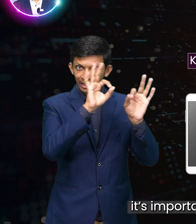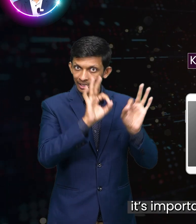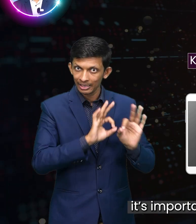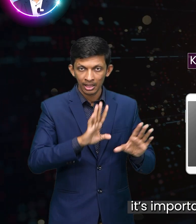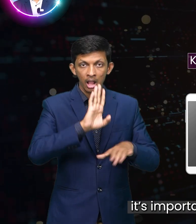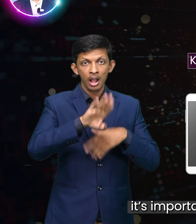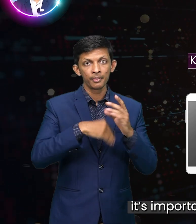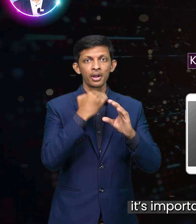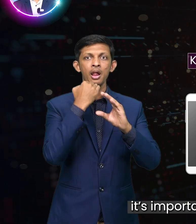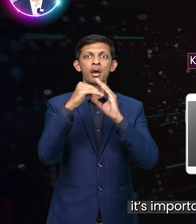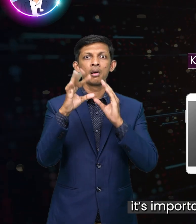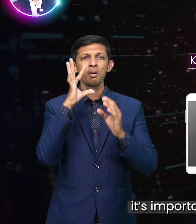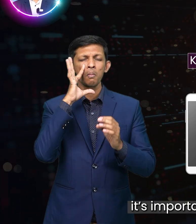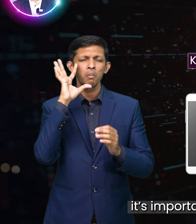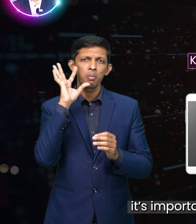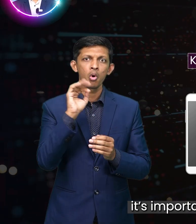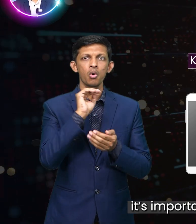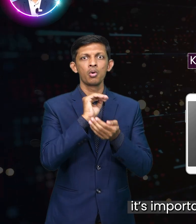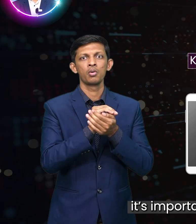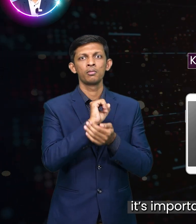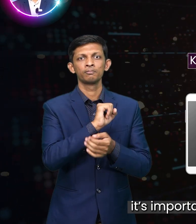It's important to keep it professional.